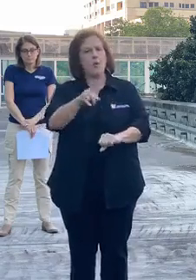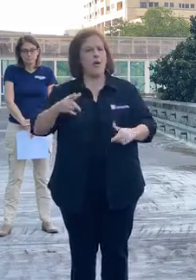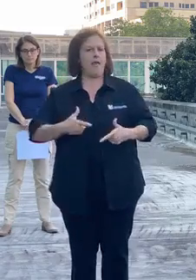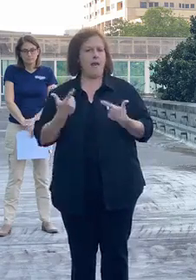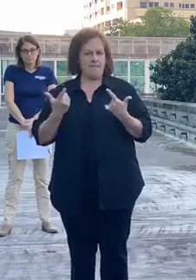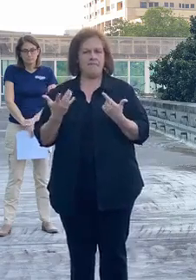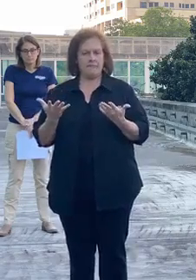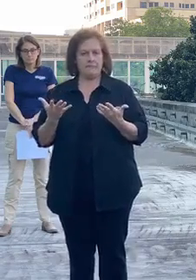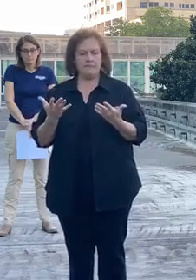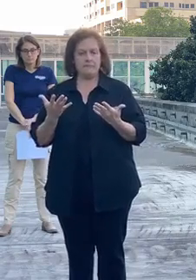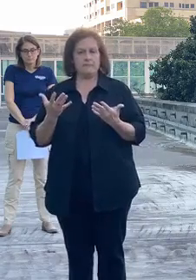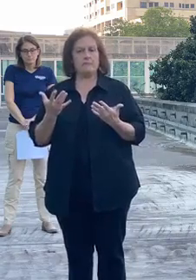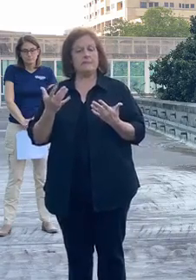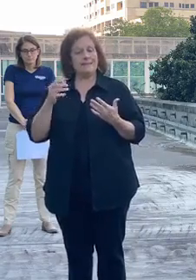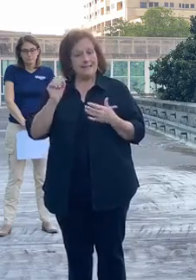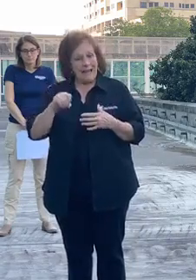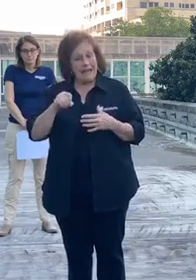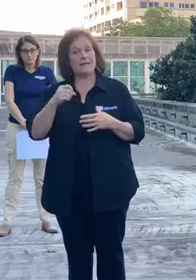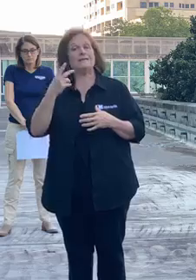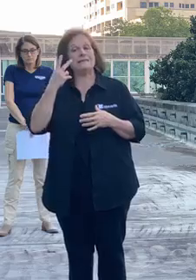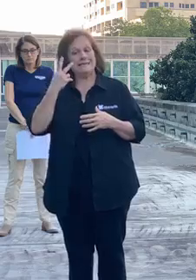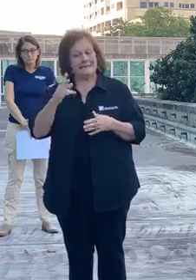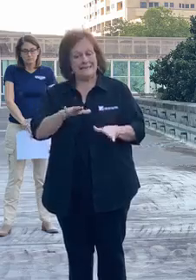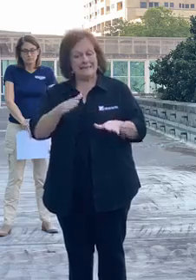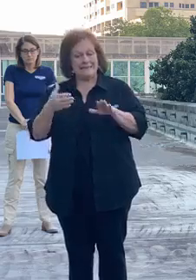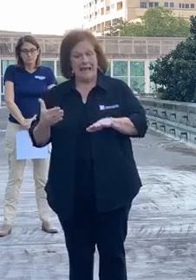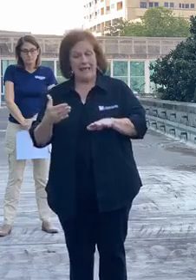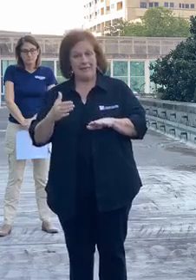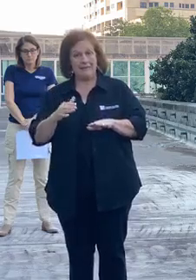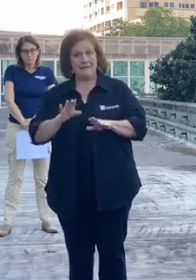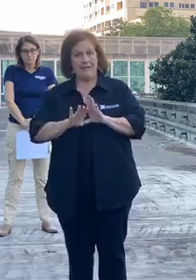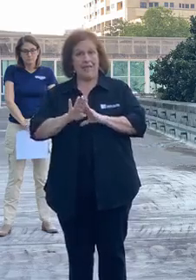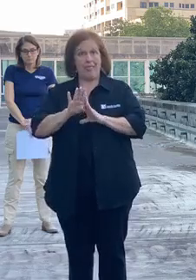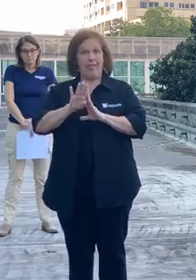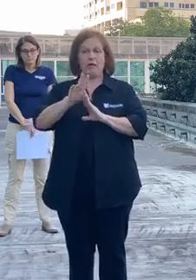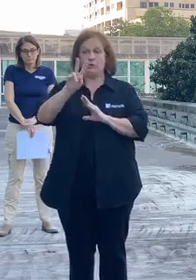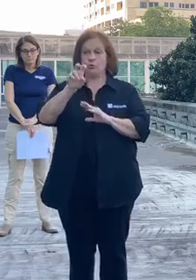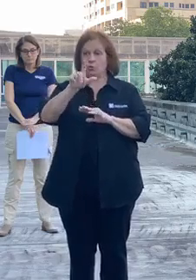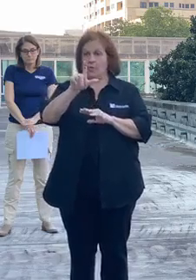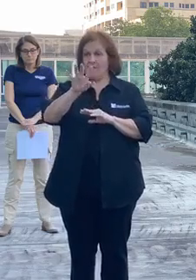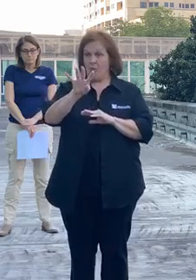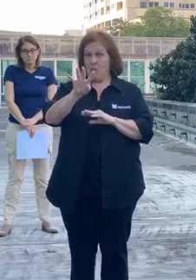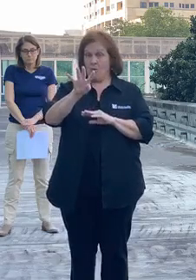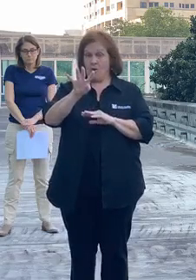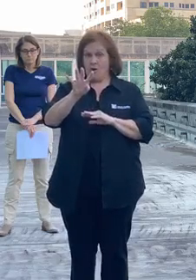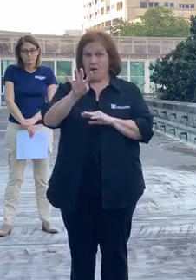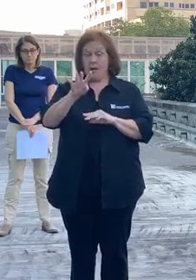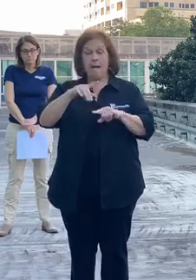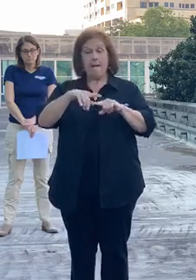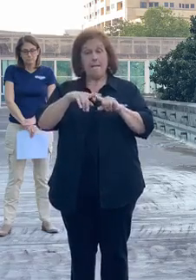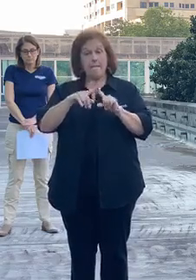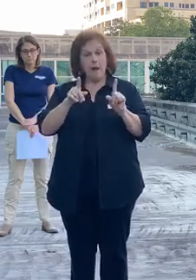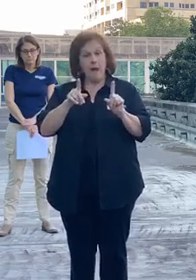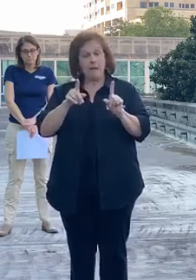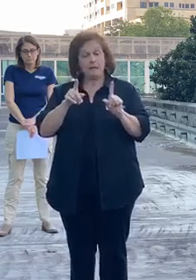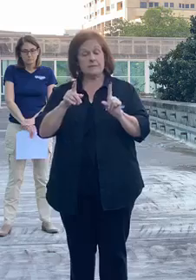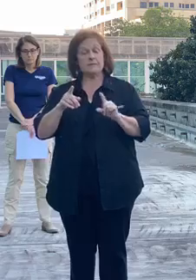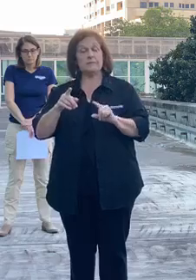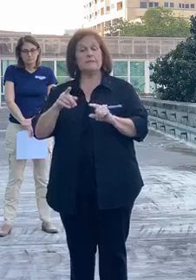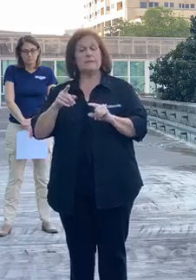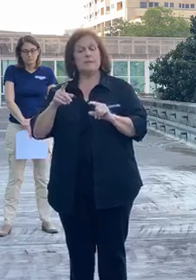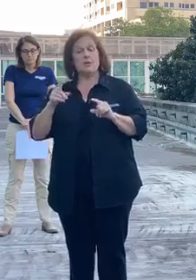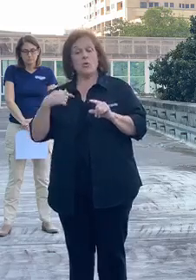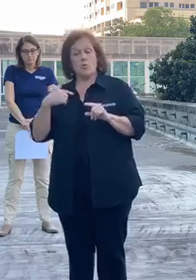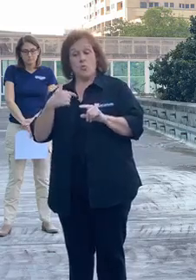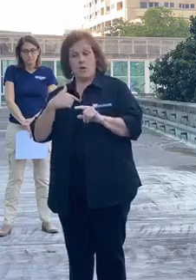seen the death rate increase, we're now at 224. With the type of care that our people are giving and the focus